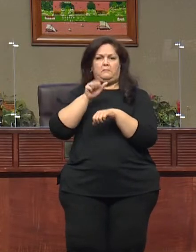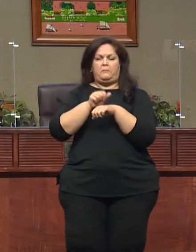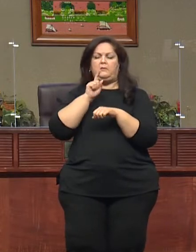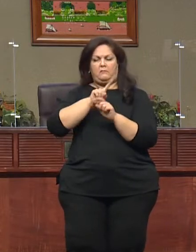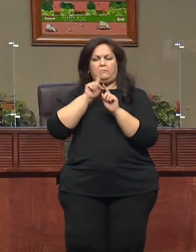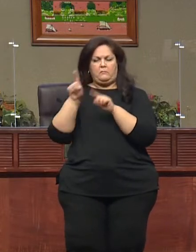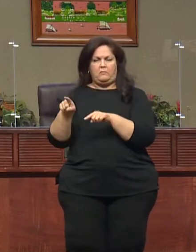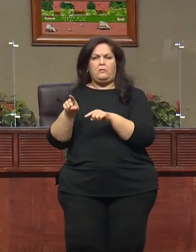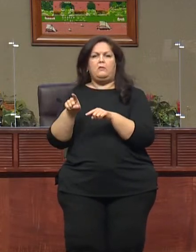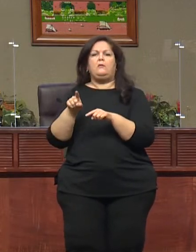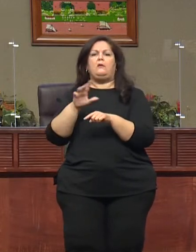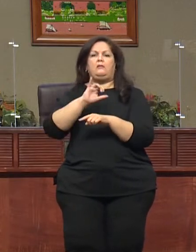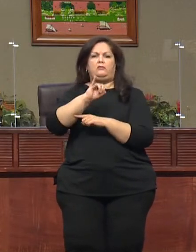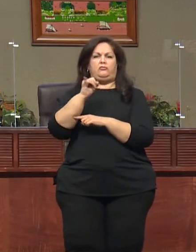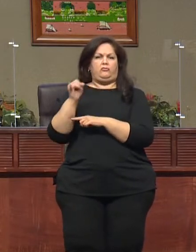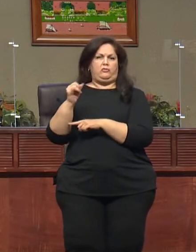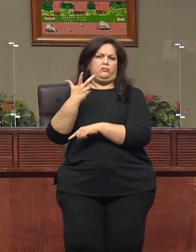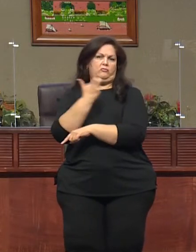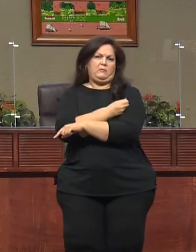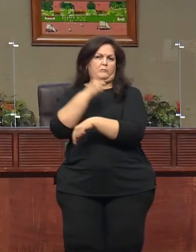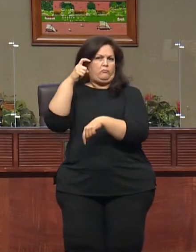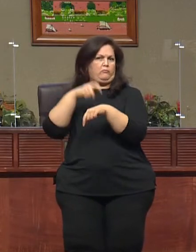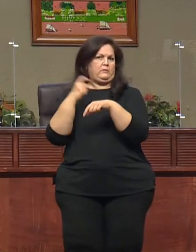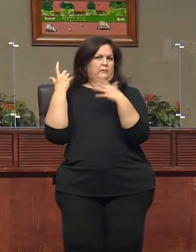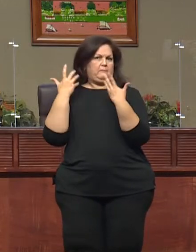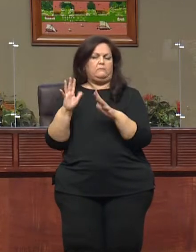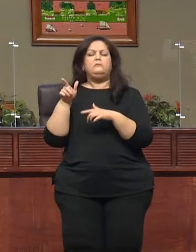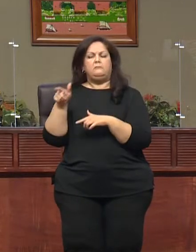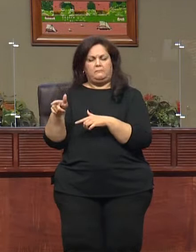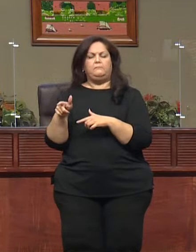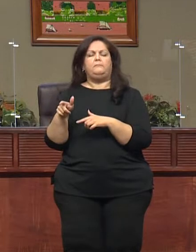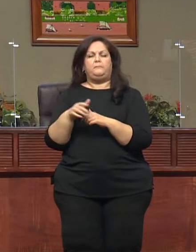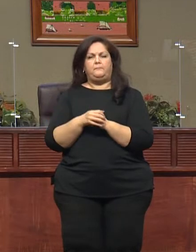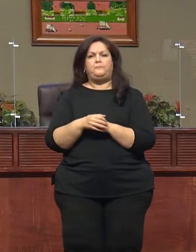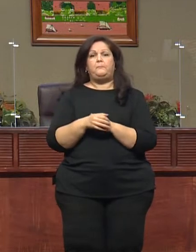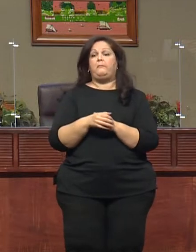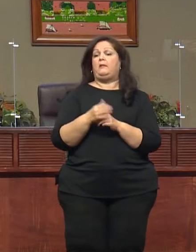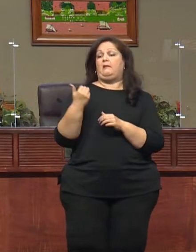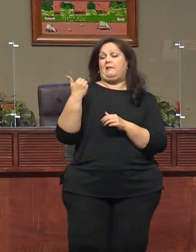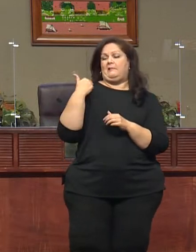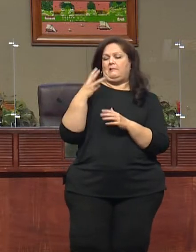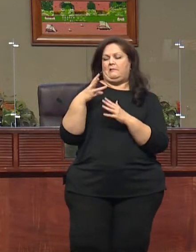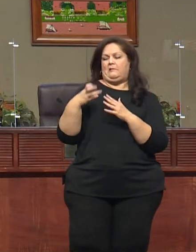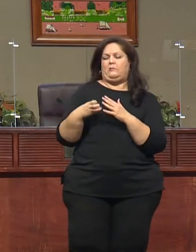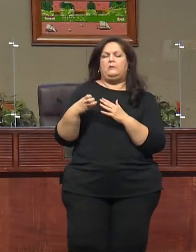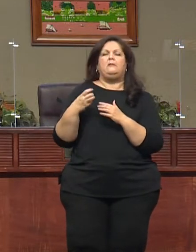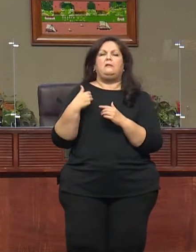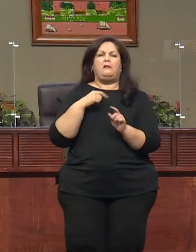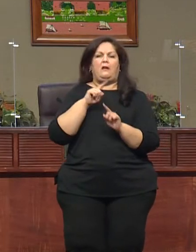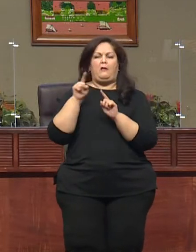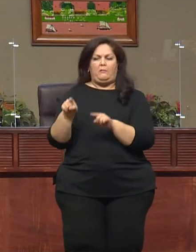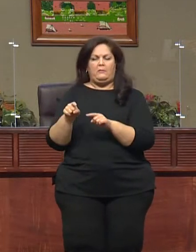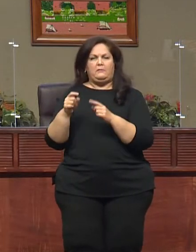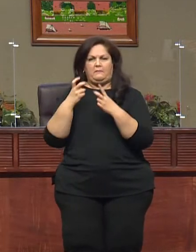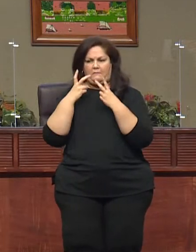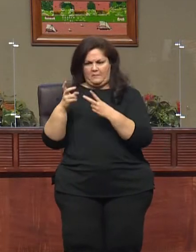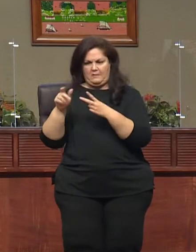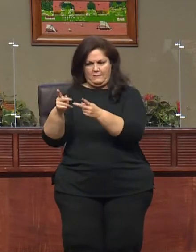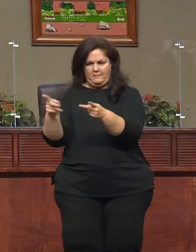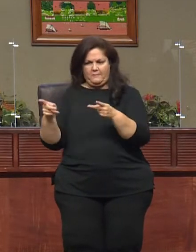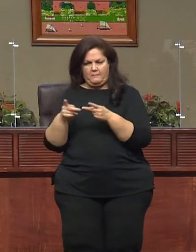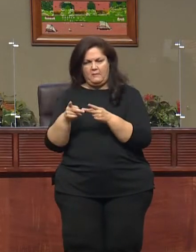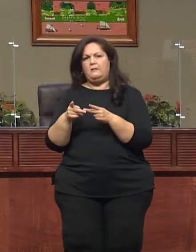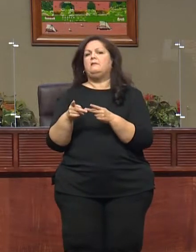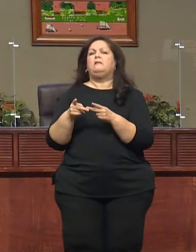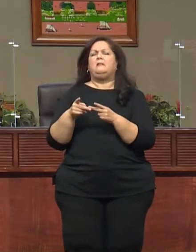Johnson & Johnson shots are given at that location. This past weekend, I had the opportunity to visit that site, and I